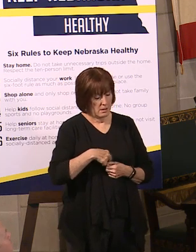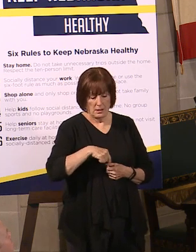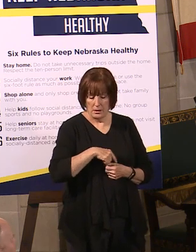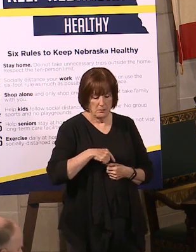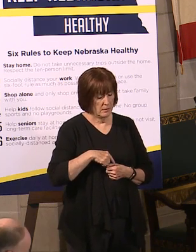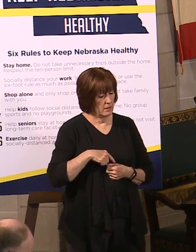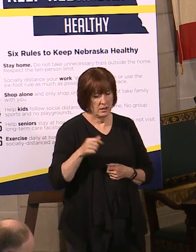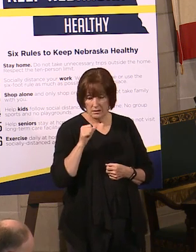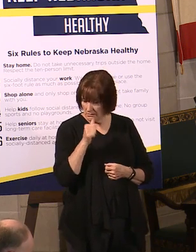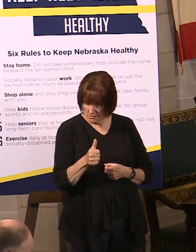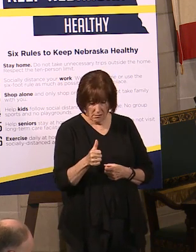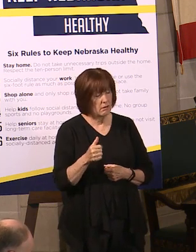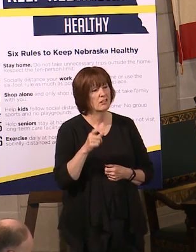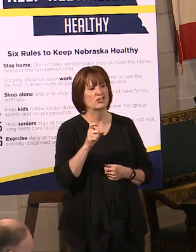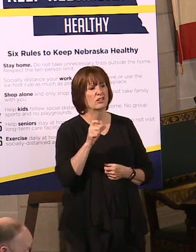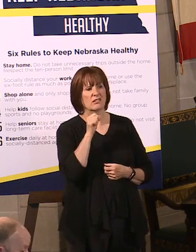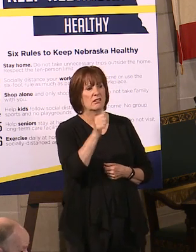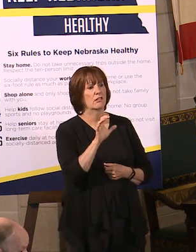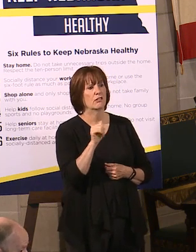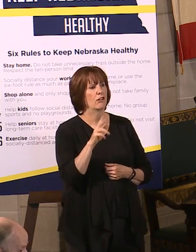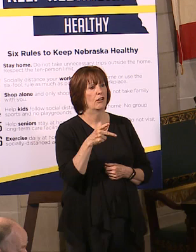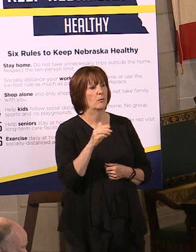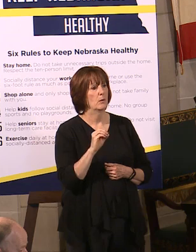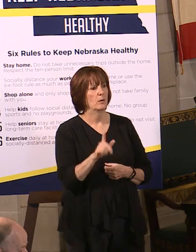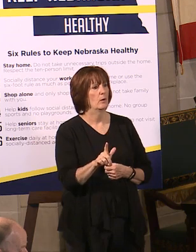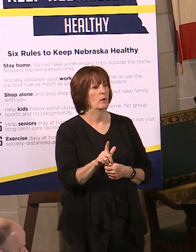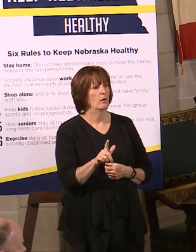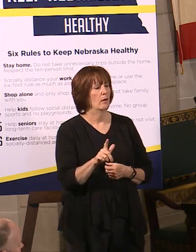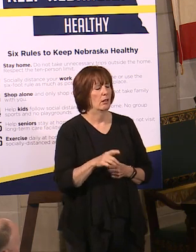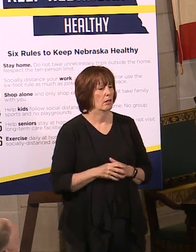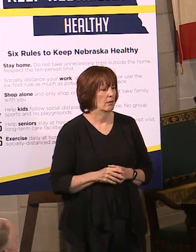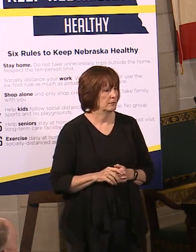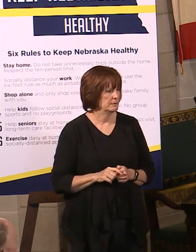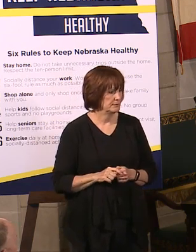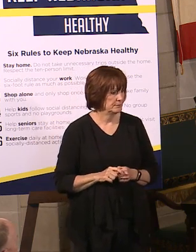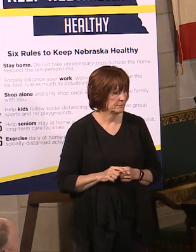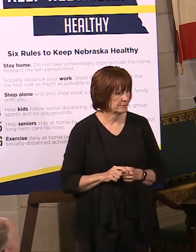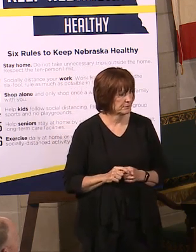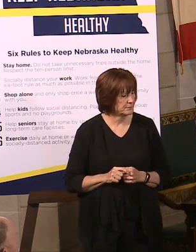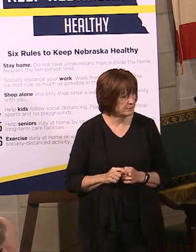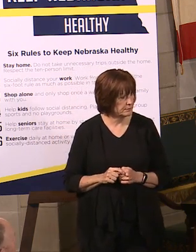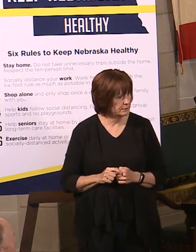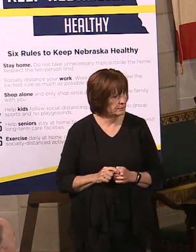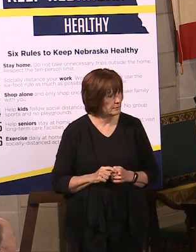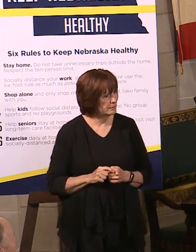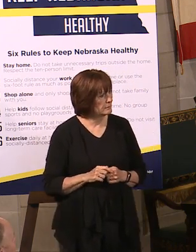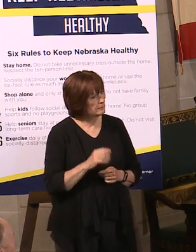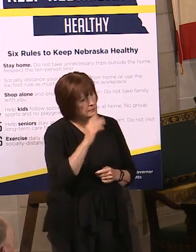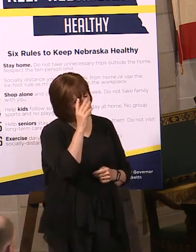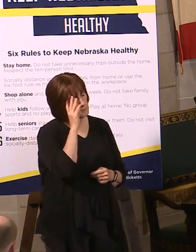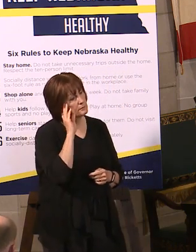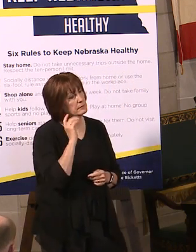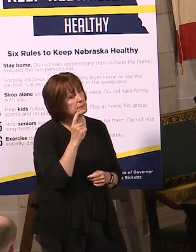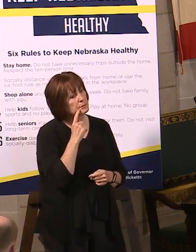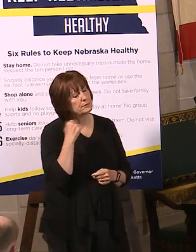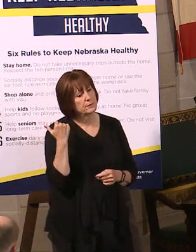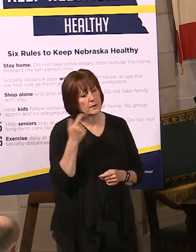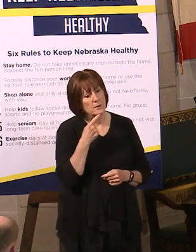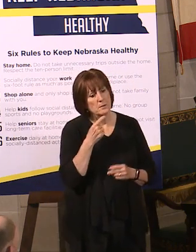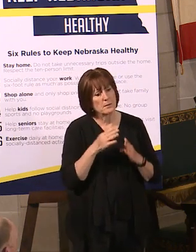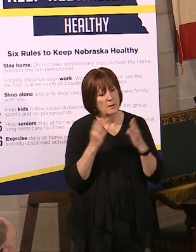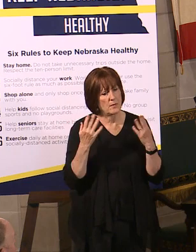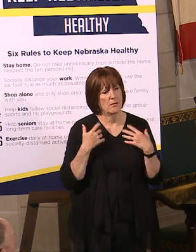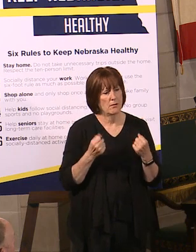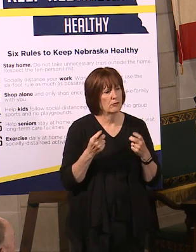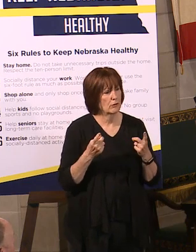something that we've suggested for the rest of the state? Charlie Brogan has said that the public health director